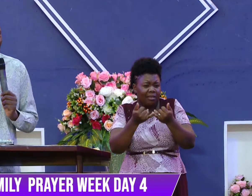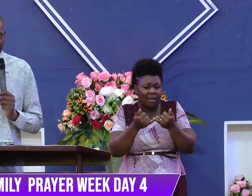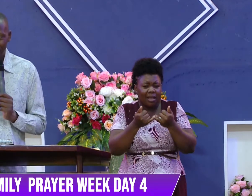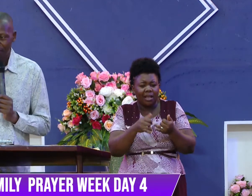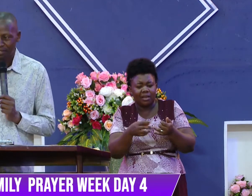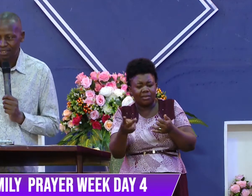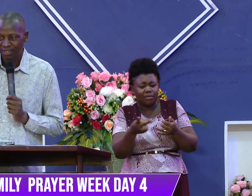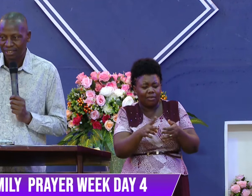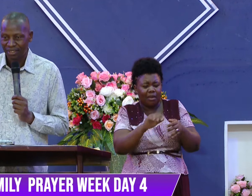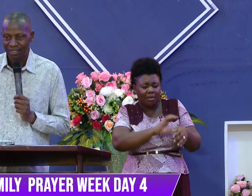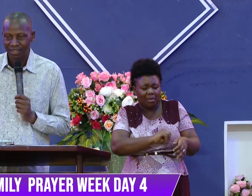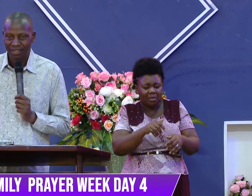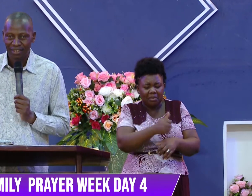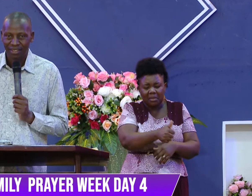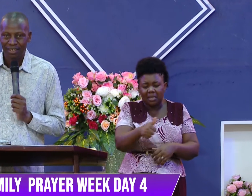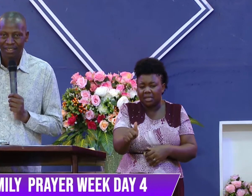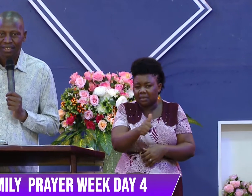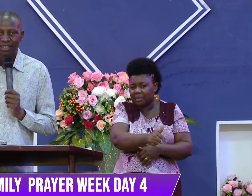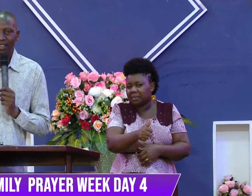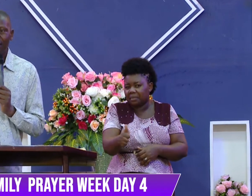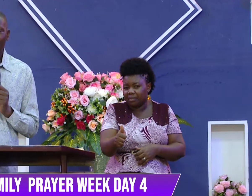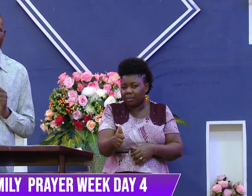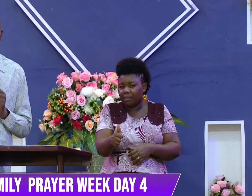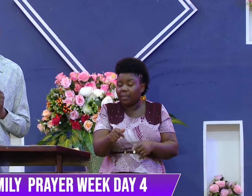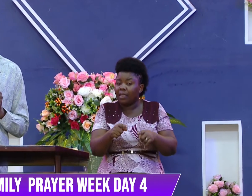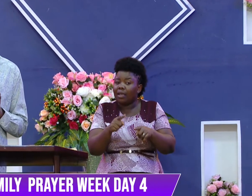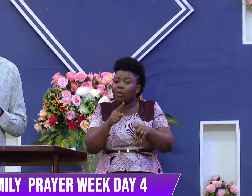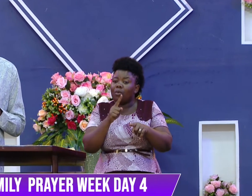He can be patient with the wife, and the wife can be patient with the husband.